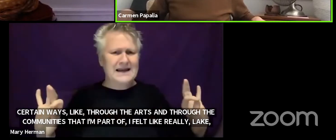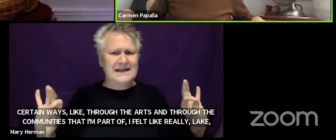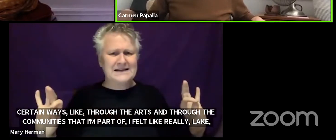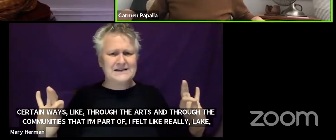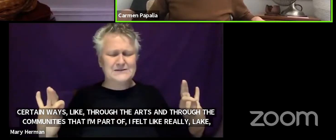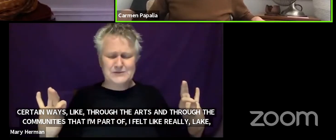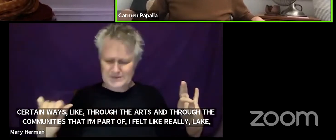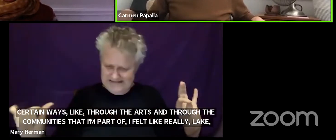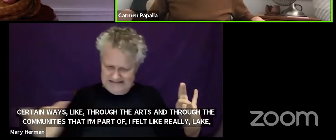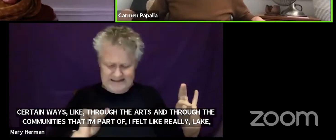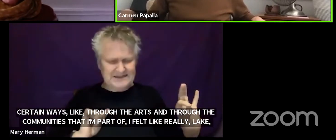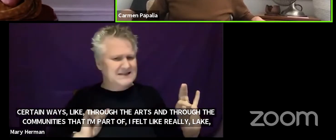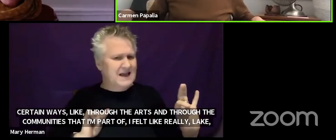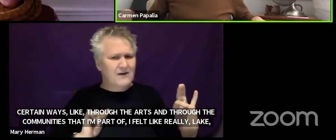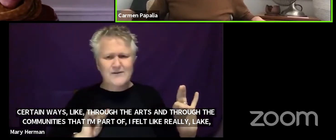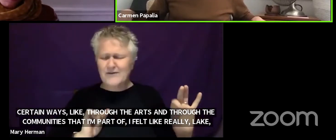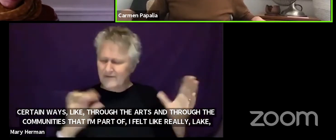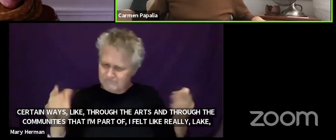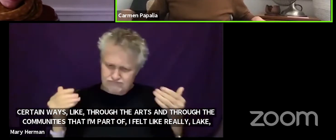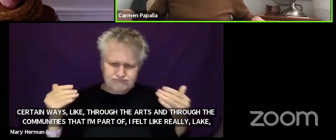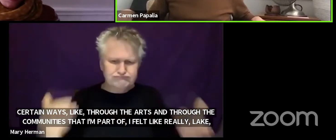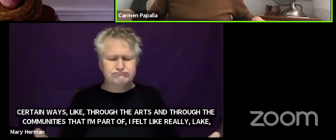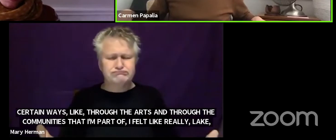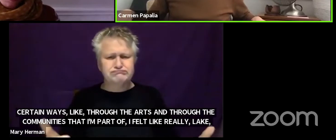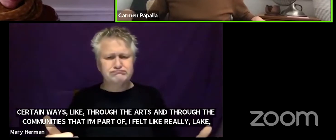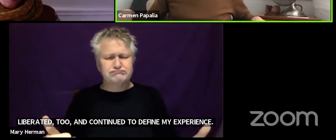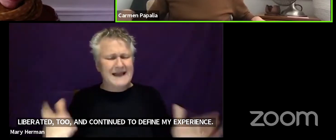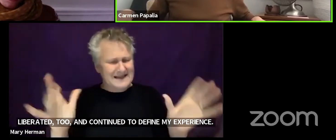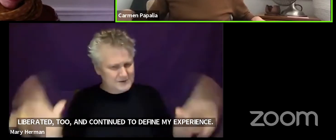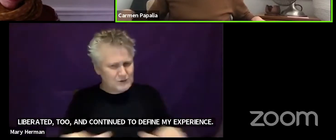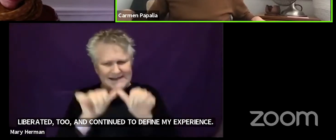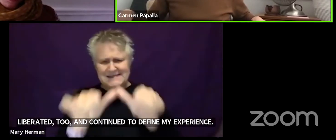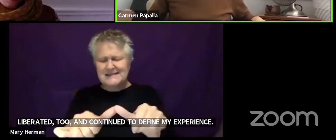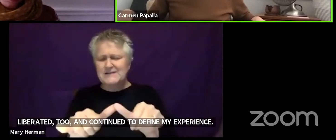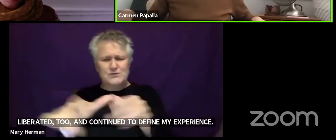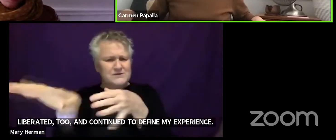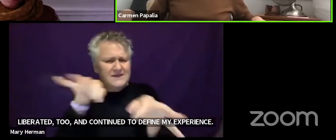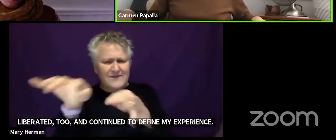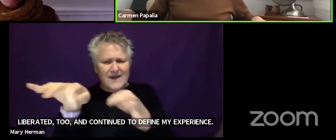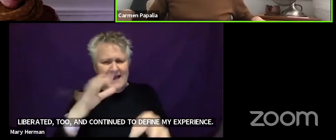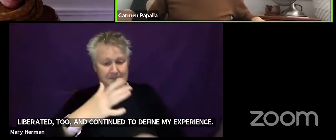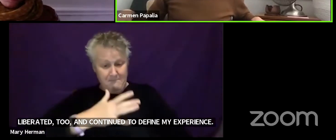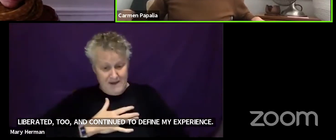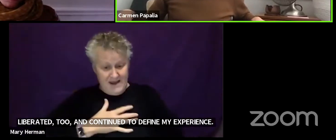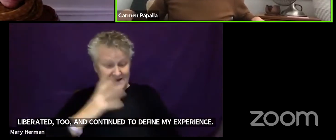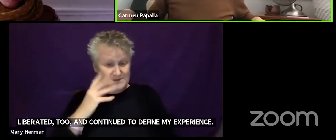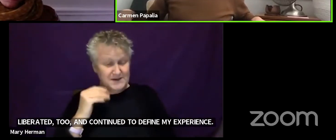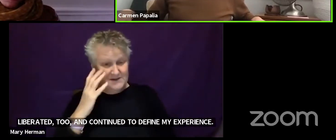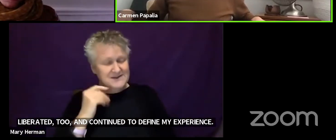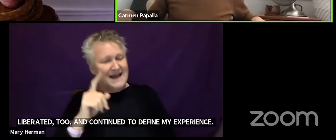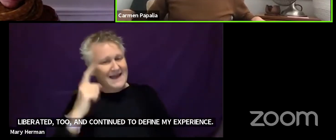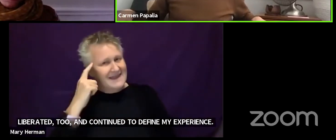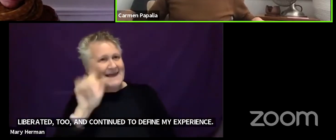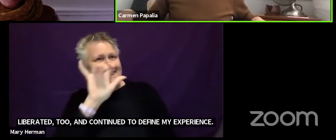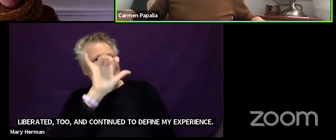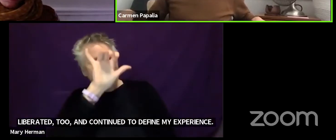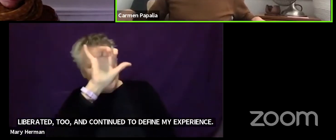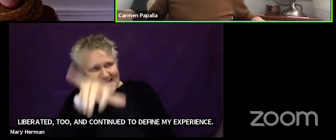define my experience. And I think that is kind of how I came to a really,